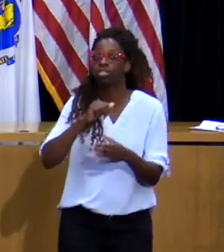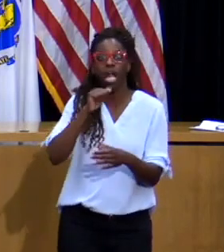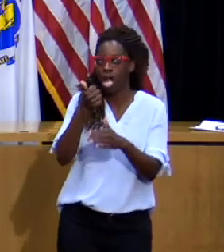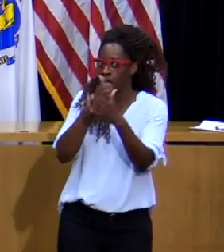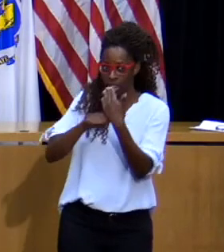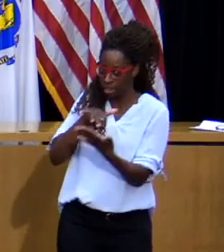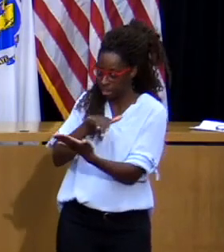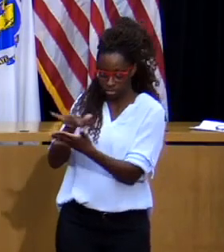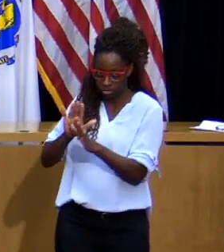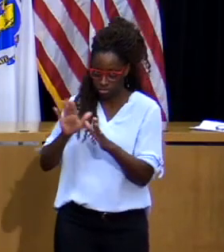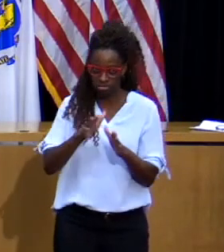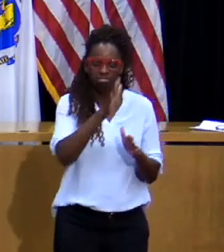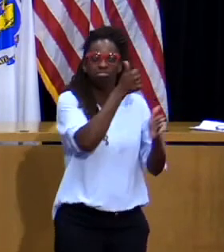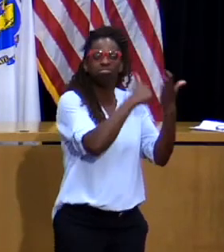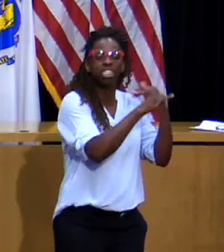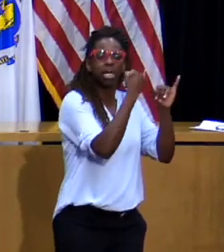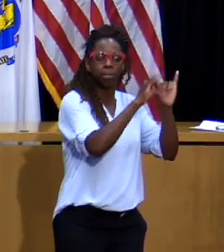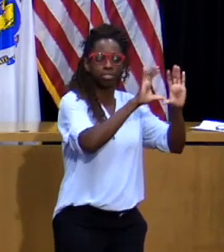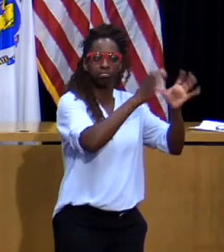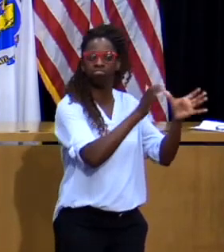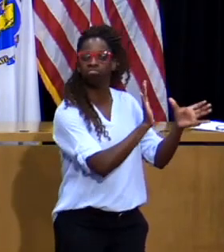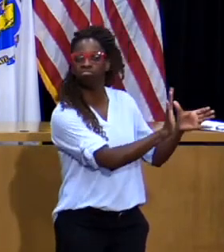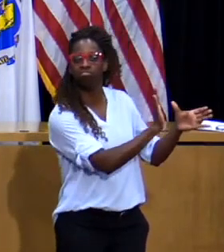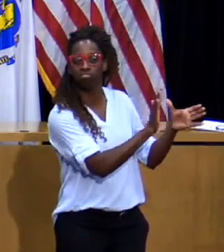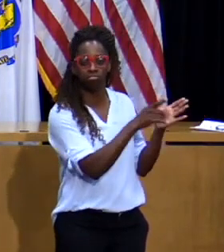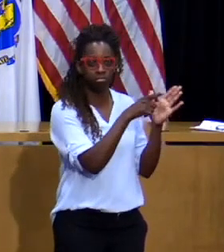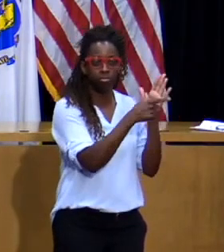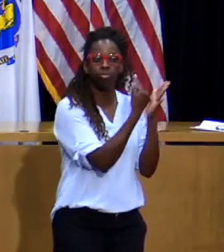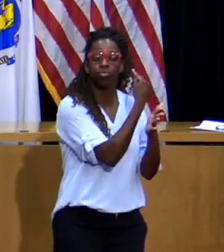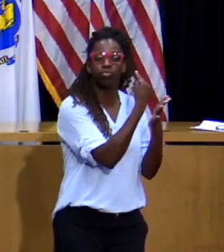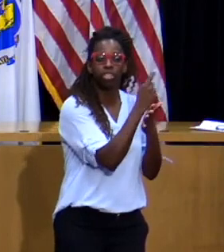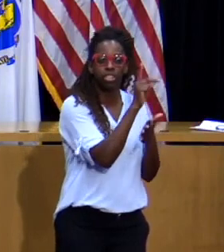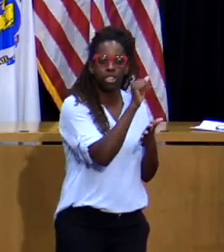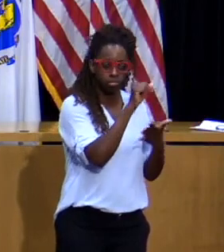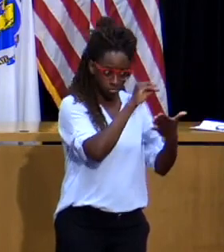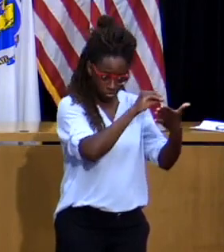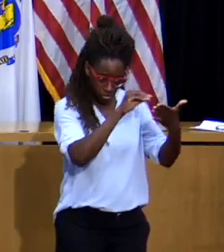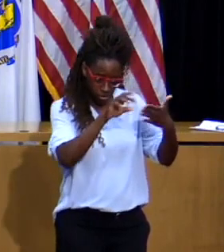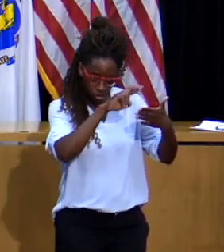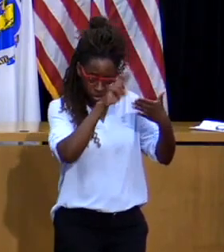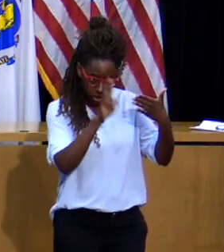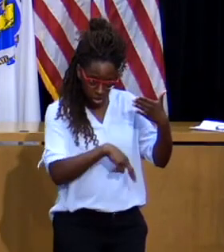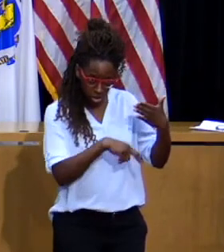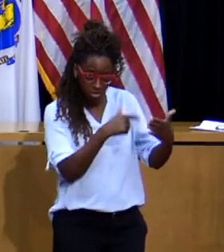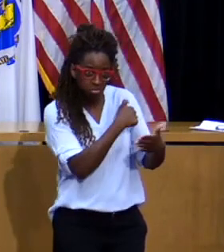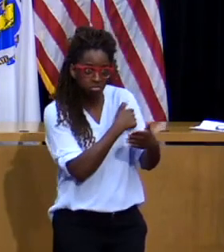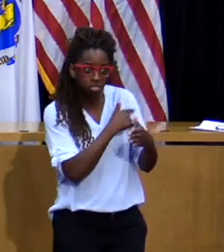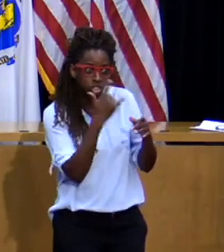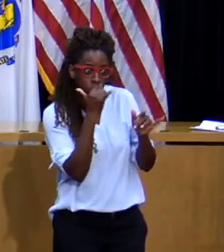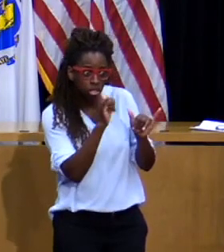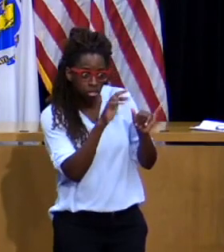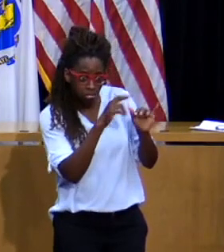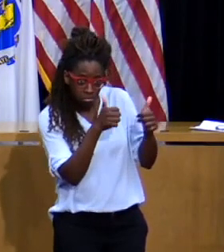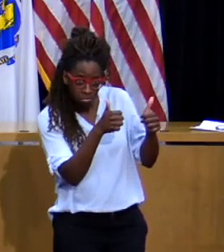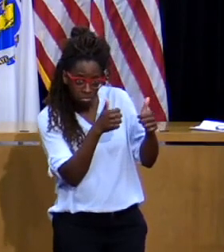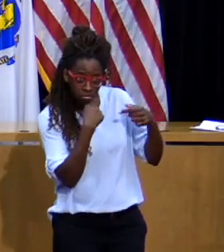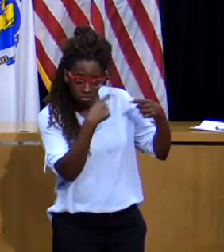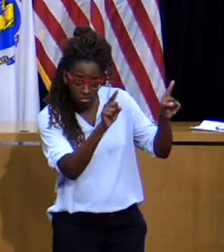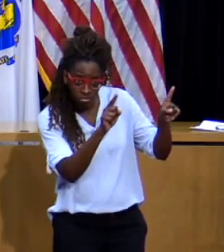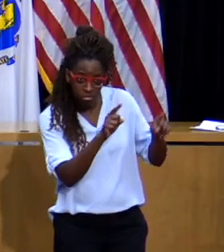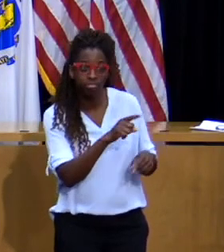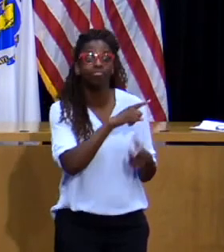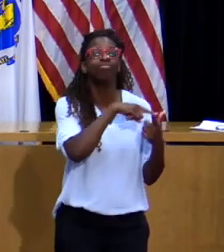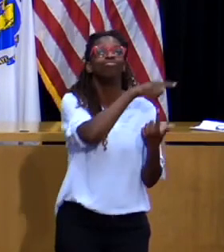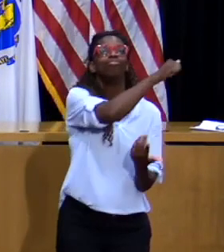reviews the data and puts their stamp on the safety of the vaccine as the trials continue and as they complete.